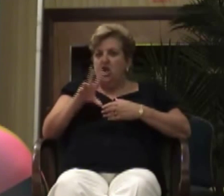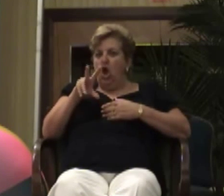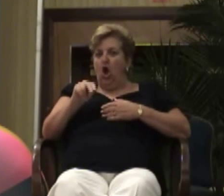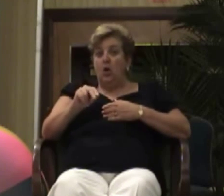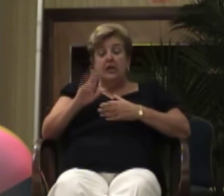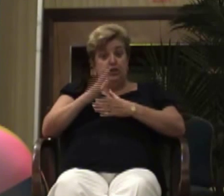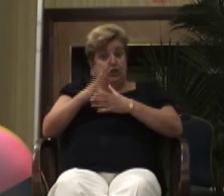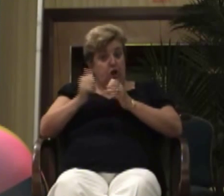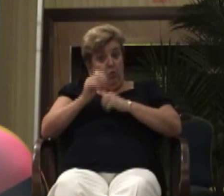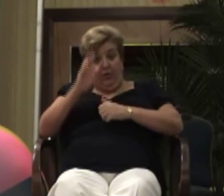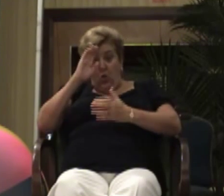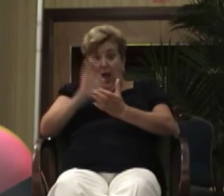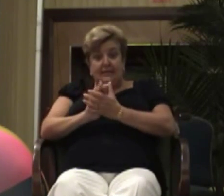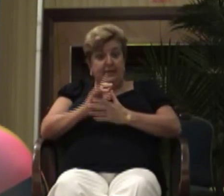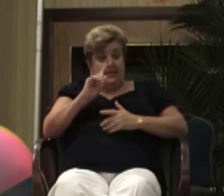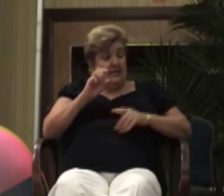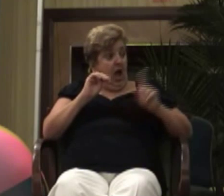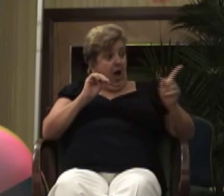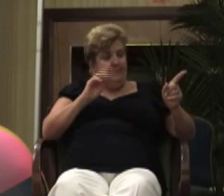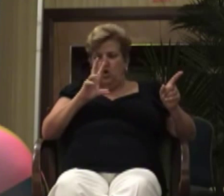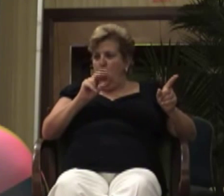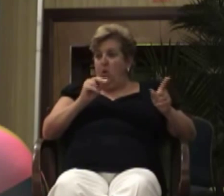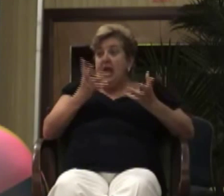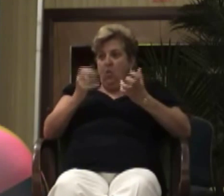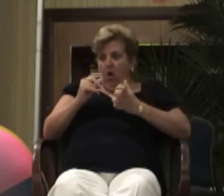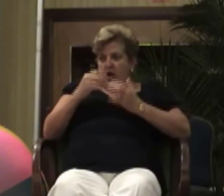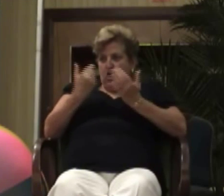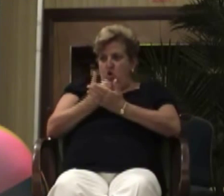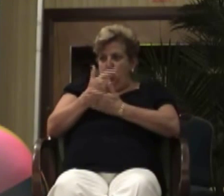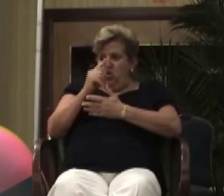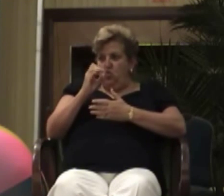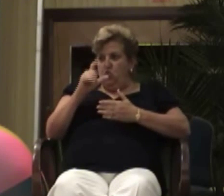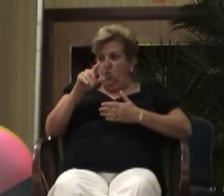He wanted some new tools? No. She had a new den.